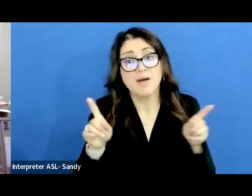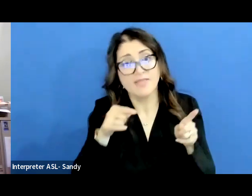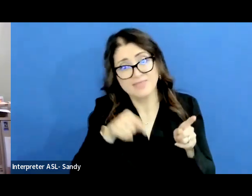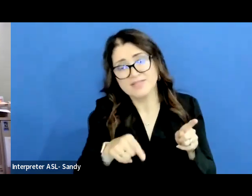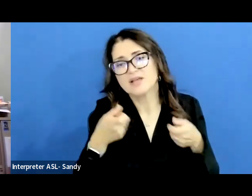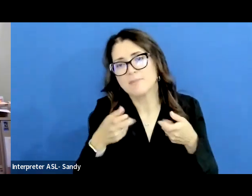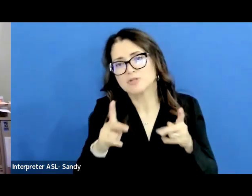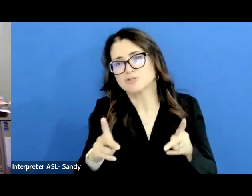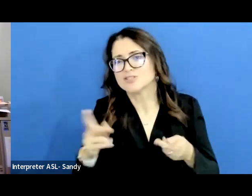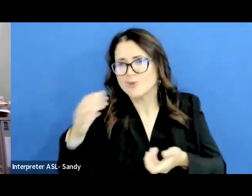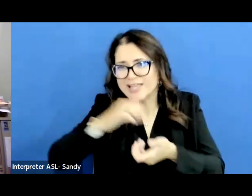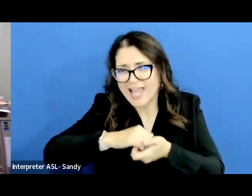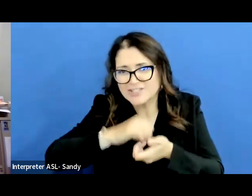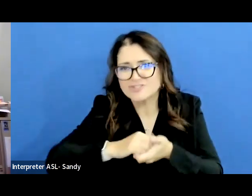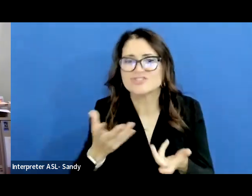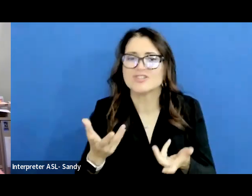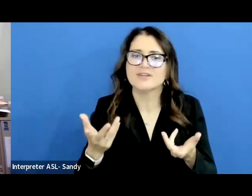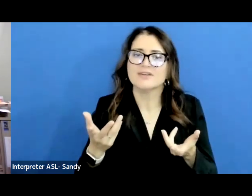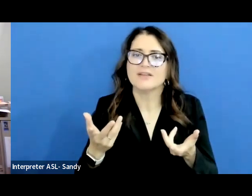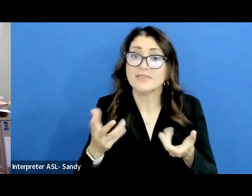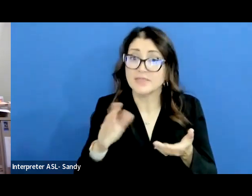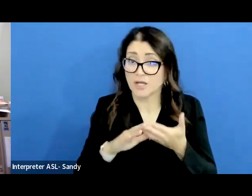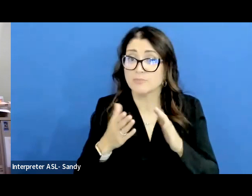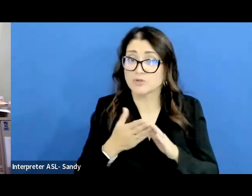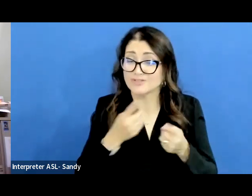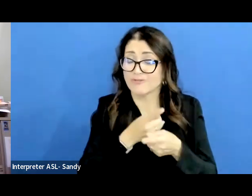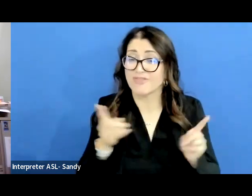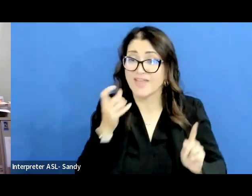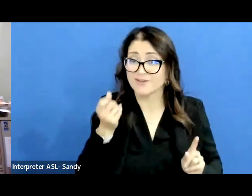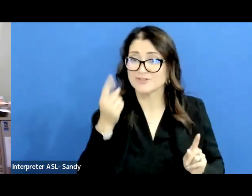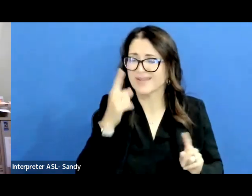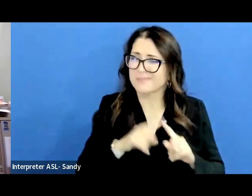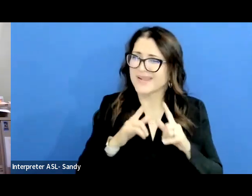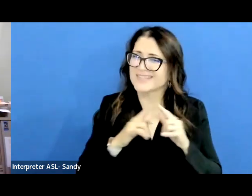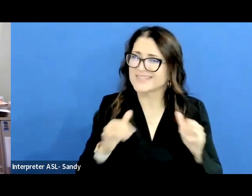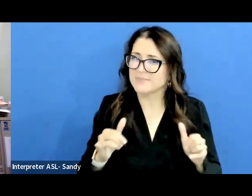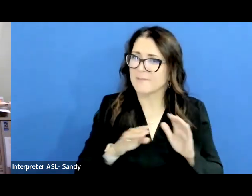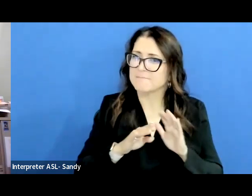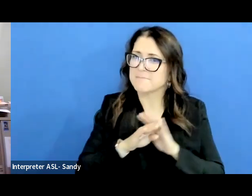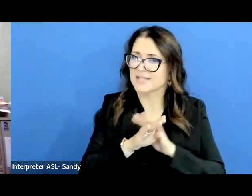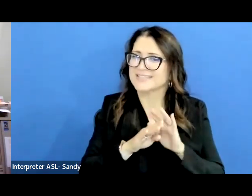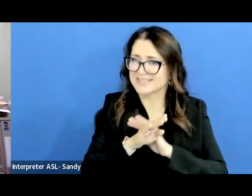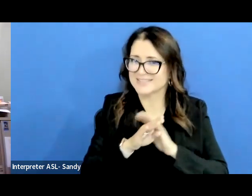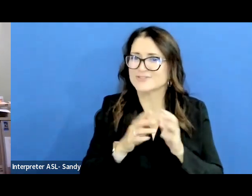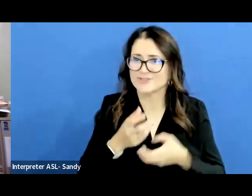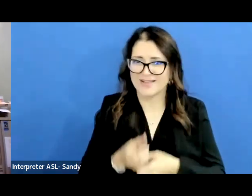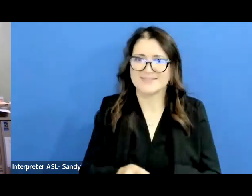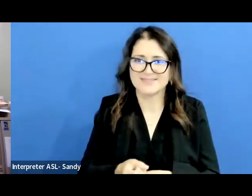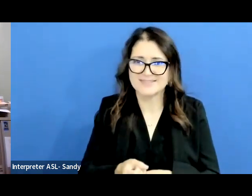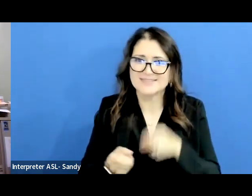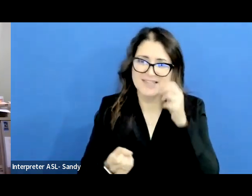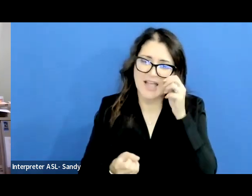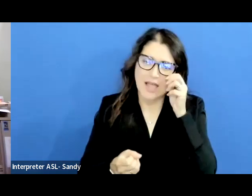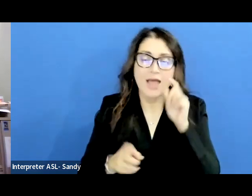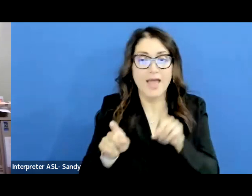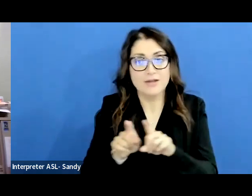community in something that they understand, while at the same time building their trust with us, and also building their